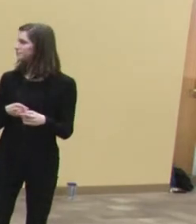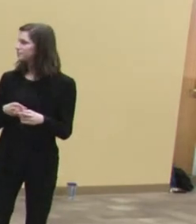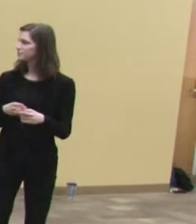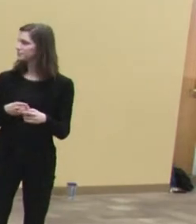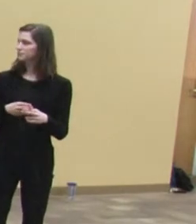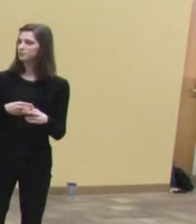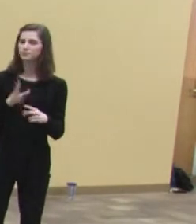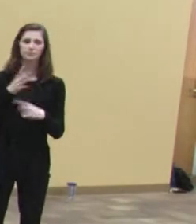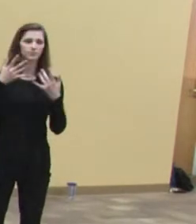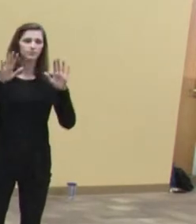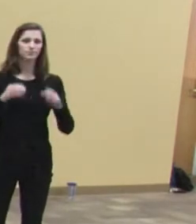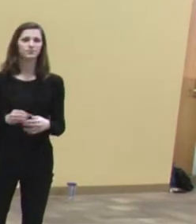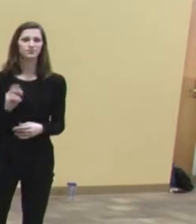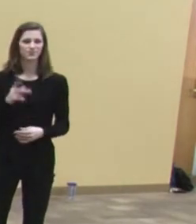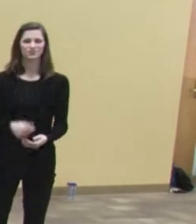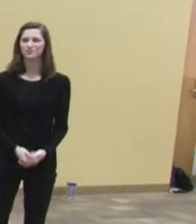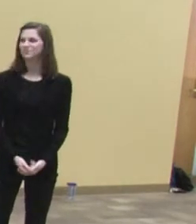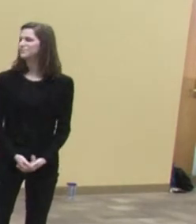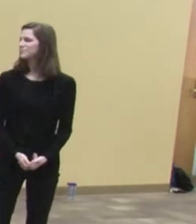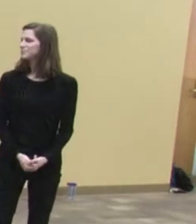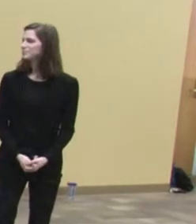Okay.